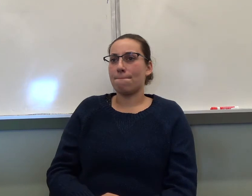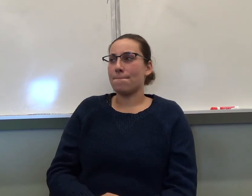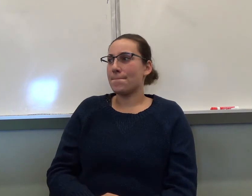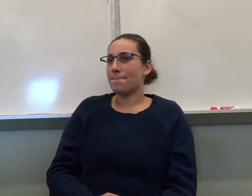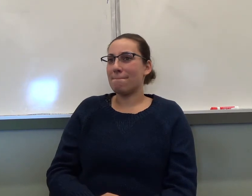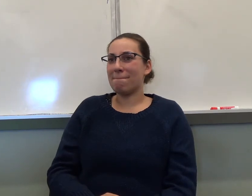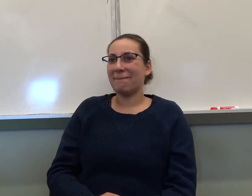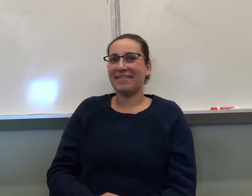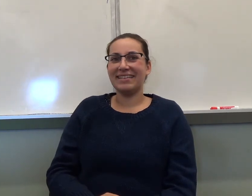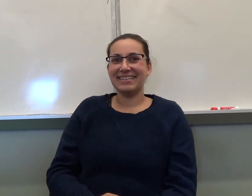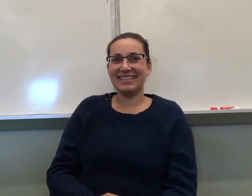7.3.